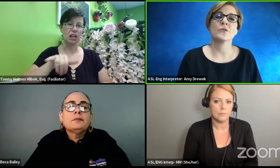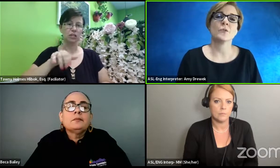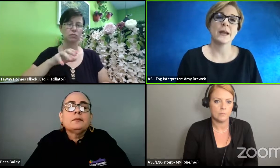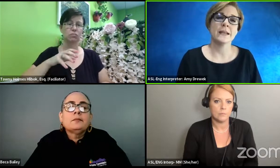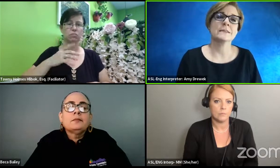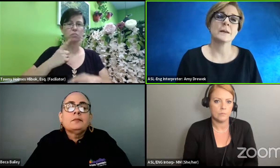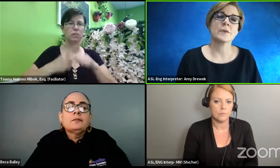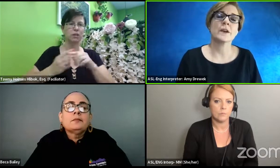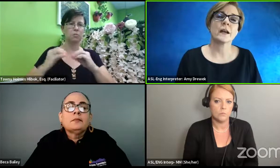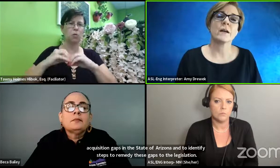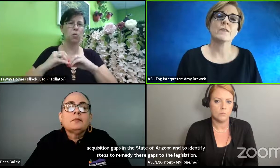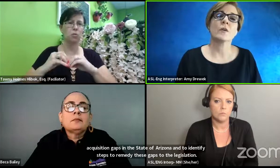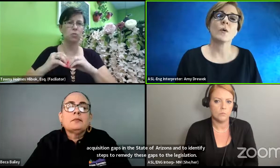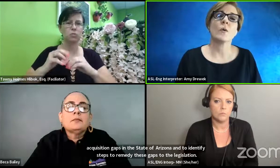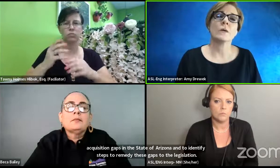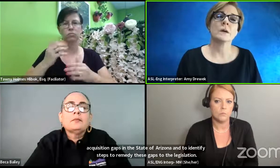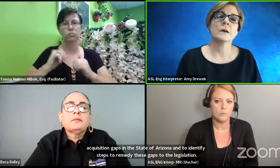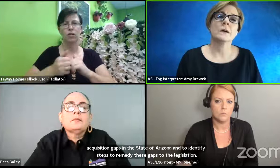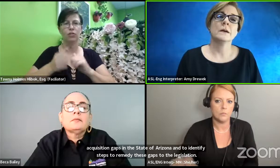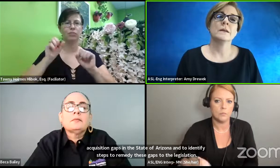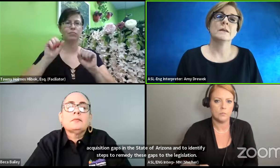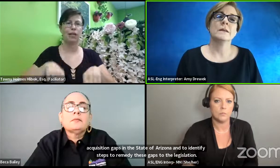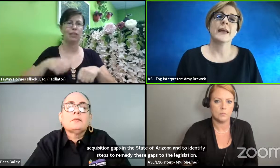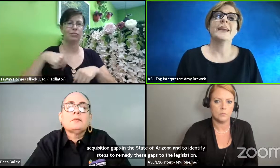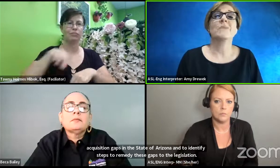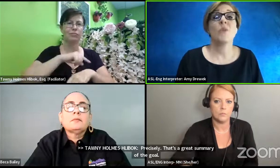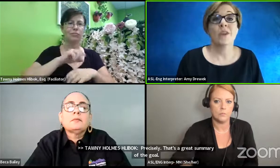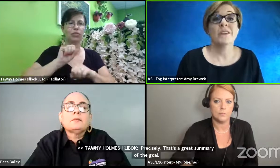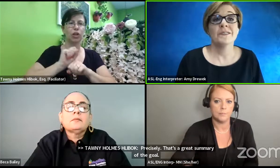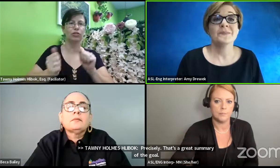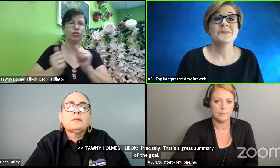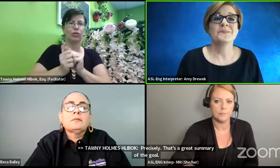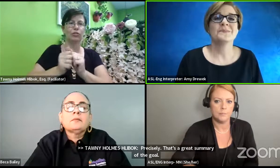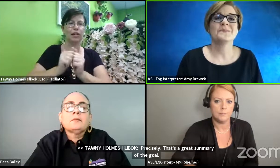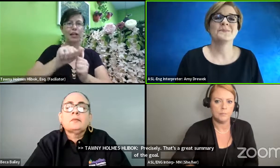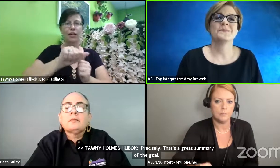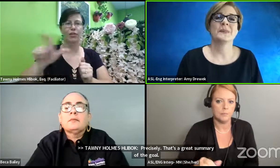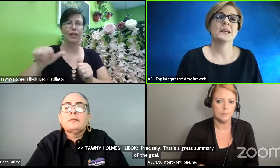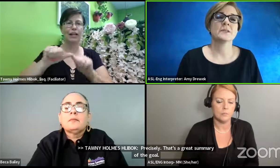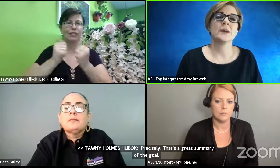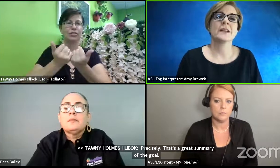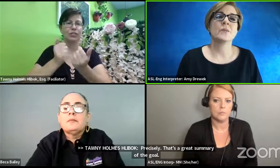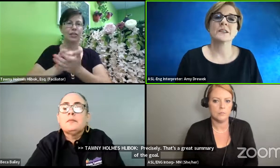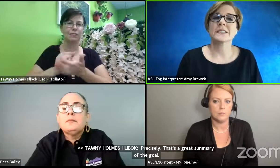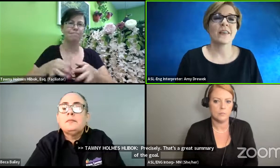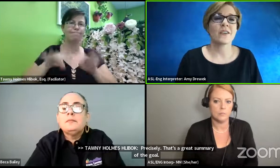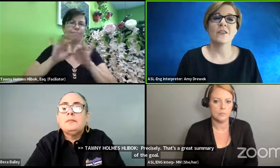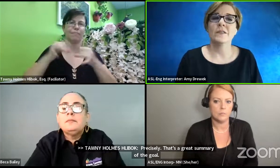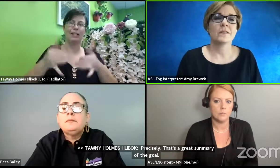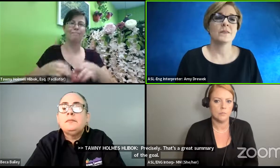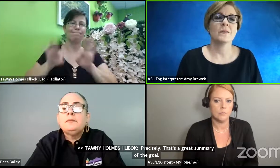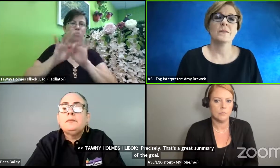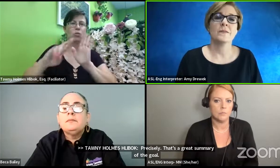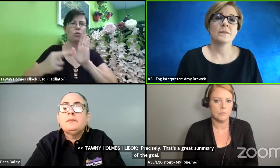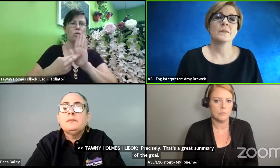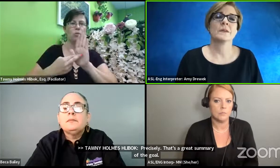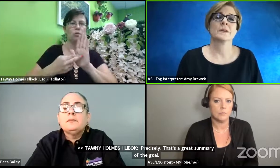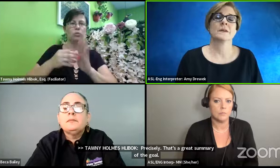Precisely, that's a great summary of the goal and more, because we can work together.